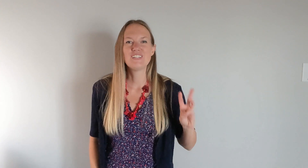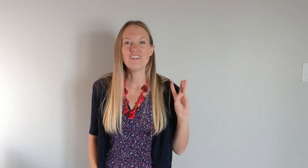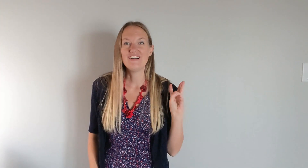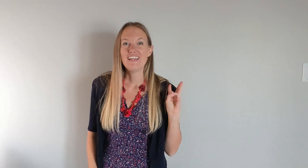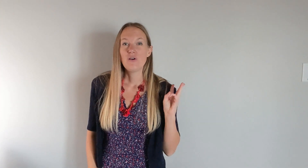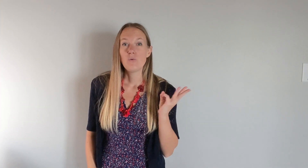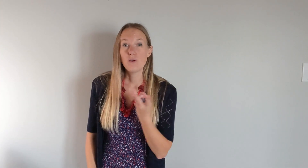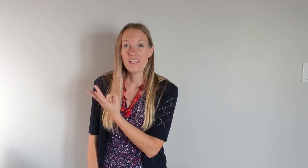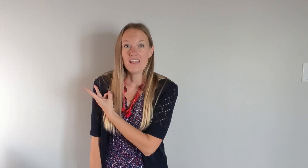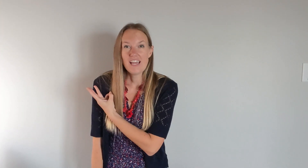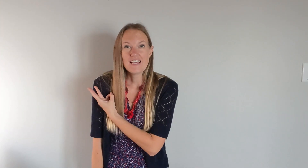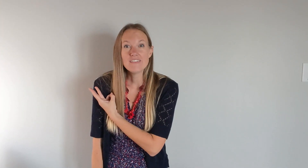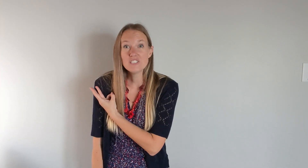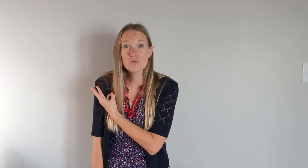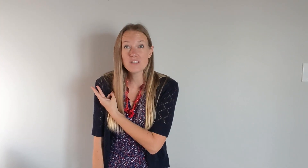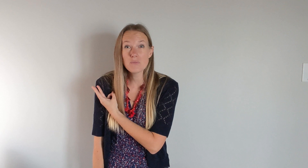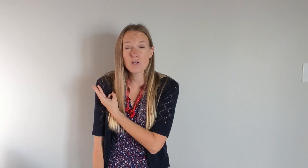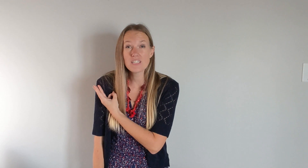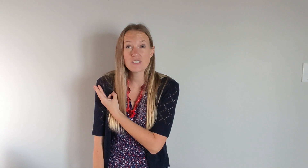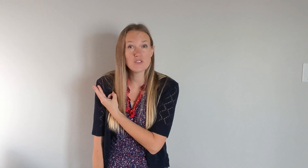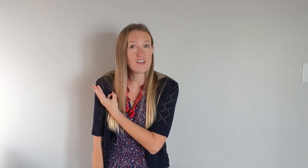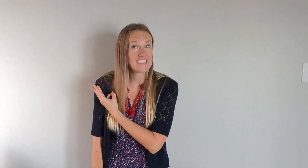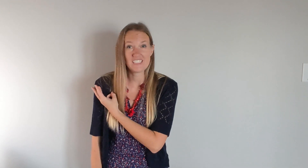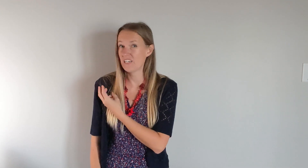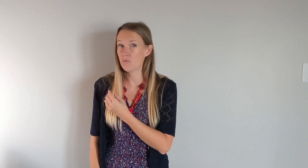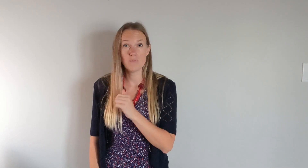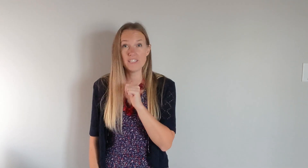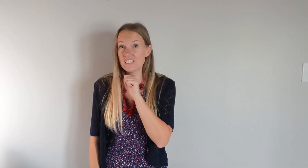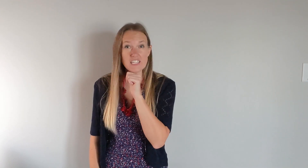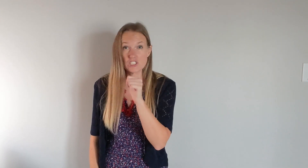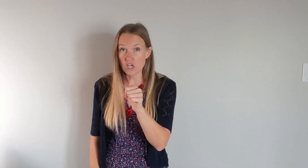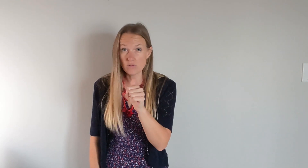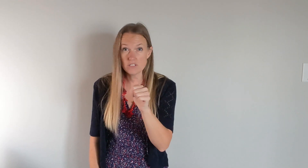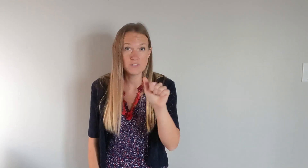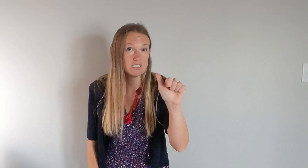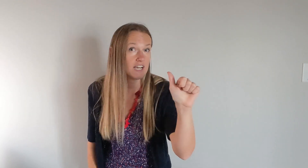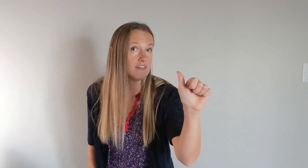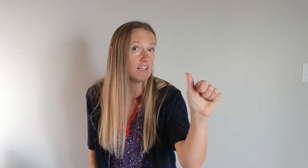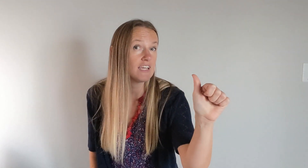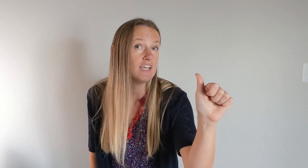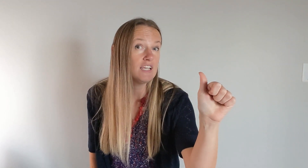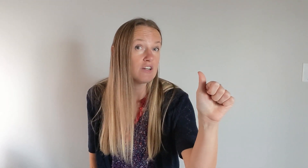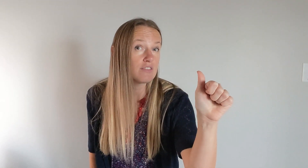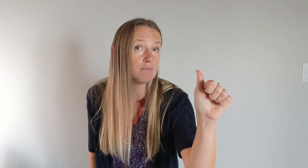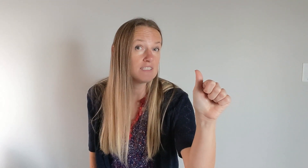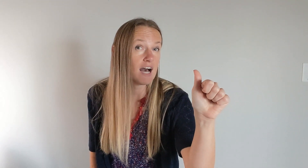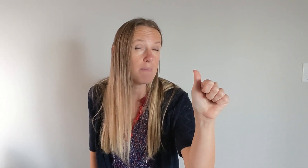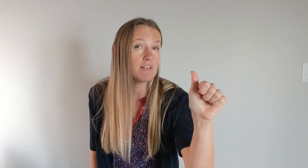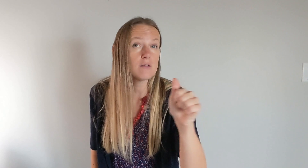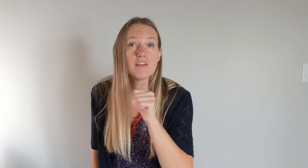So, and now this is really important because it goes fast in here. When we sign don't, which is kind of like your thumb is up a little bit